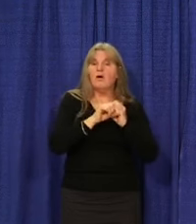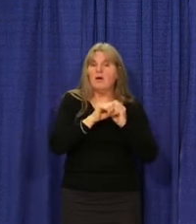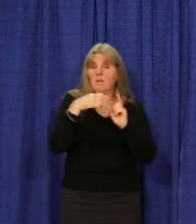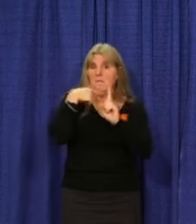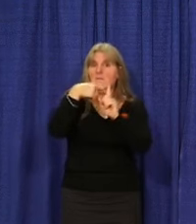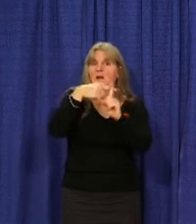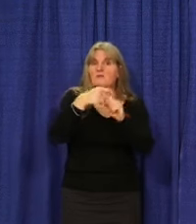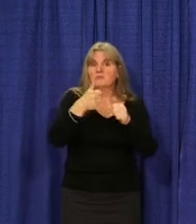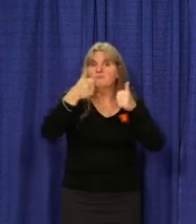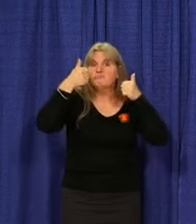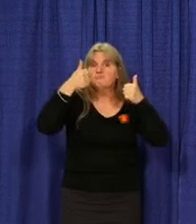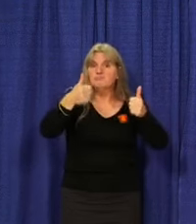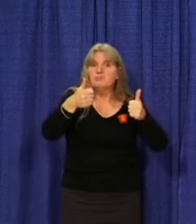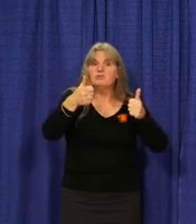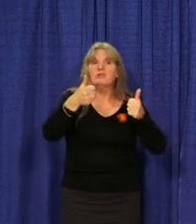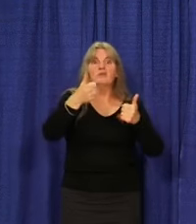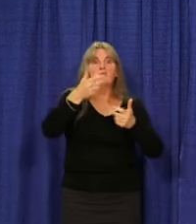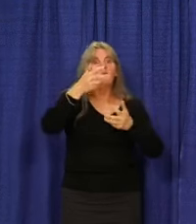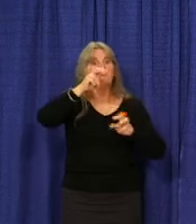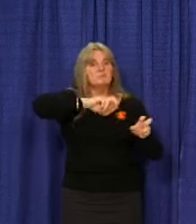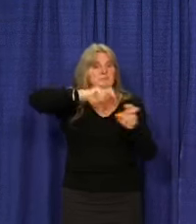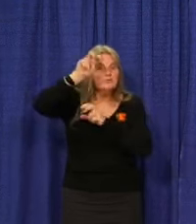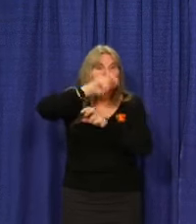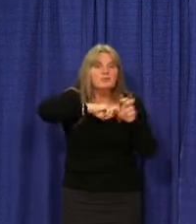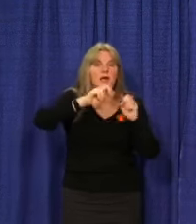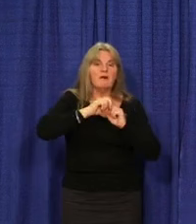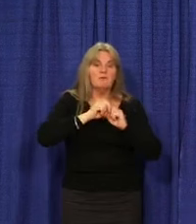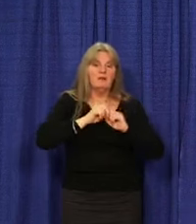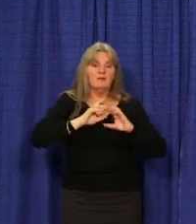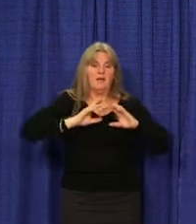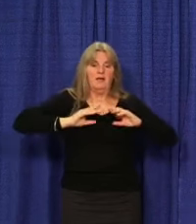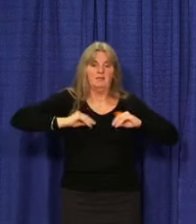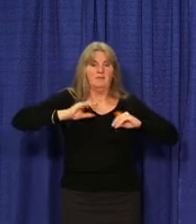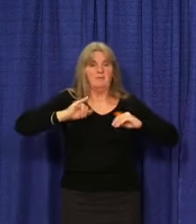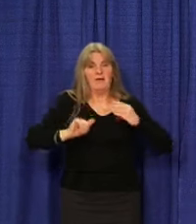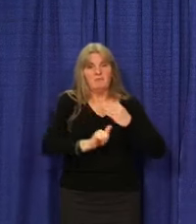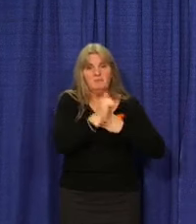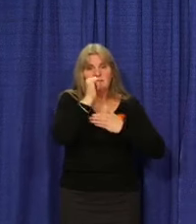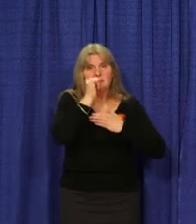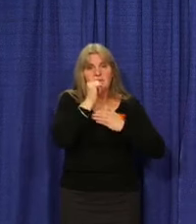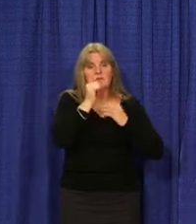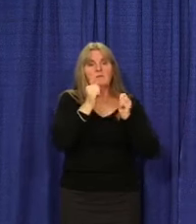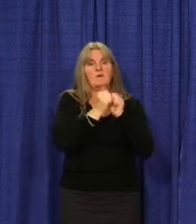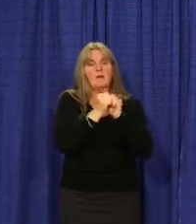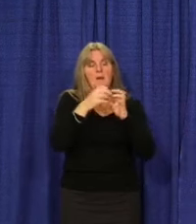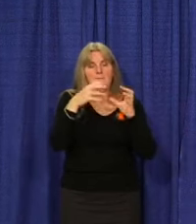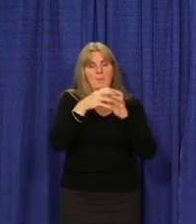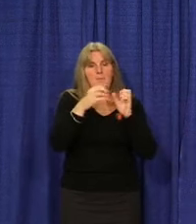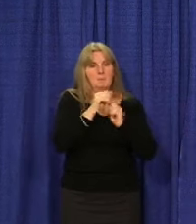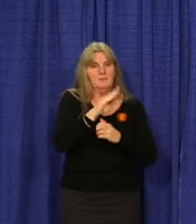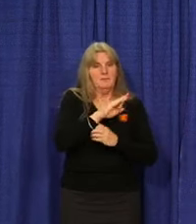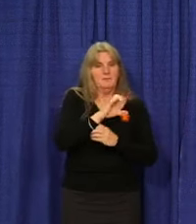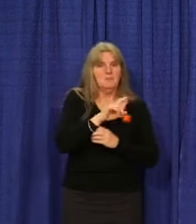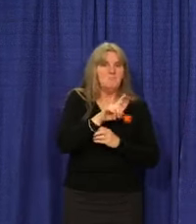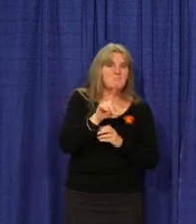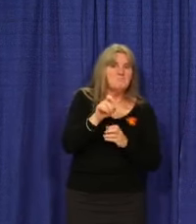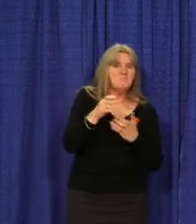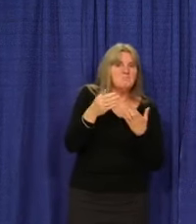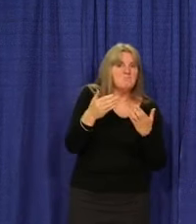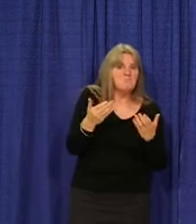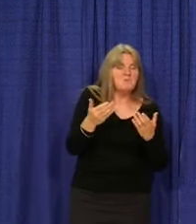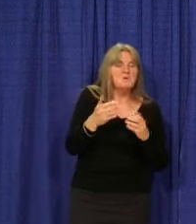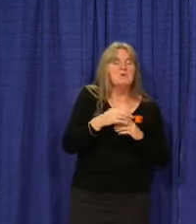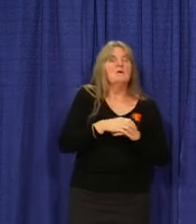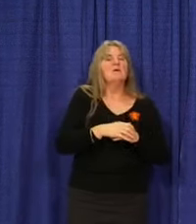benefits? And are we able to tolerate that risk? And that's the larger question. And I think that does not